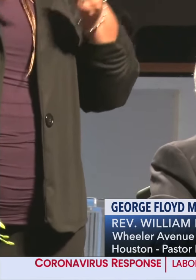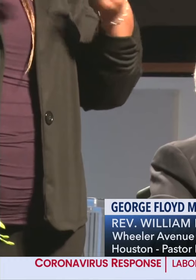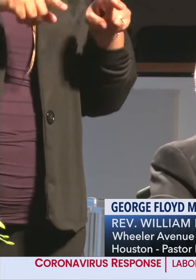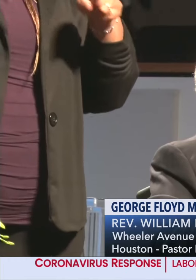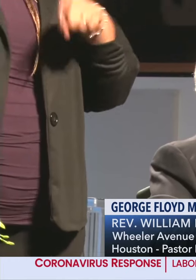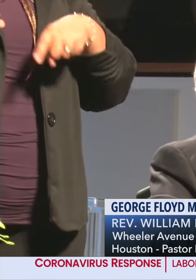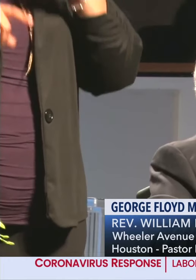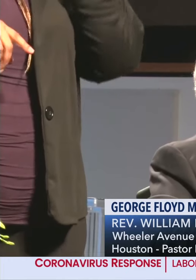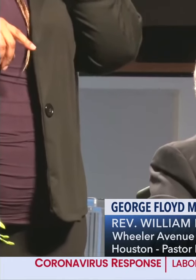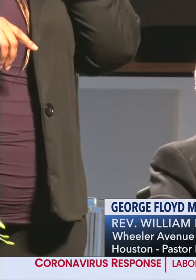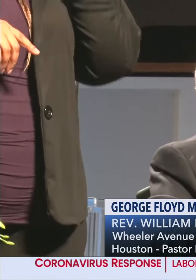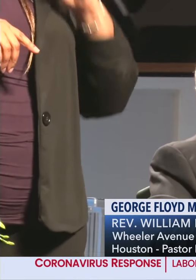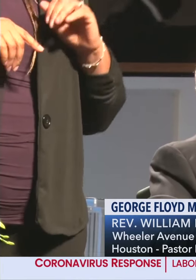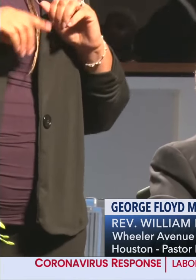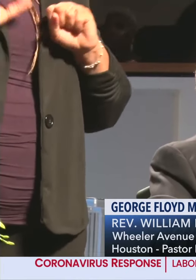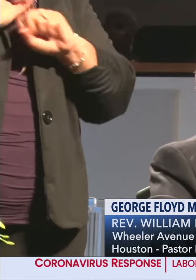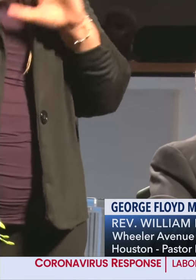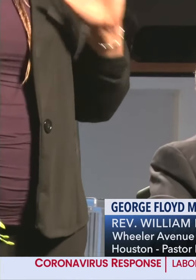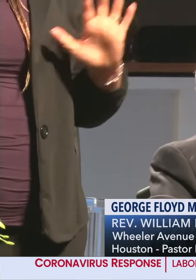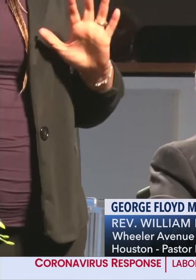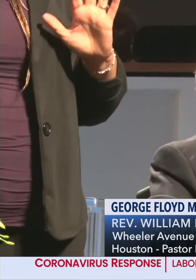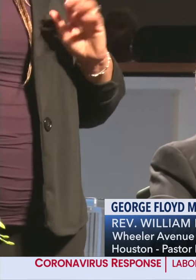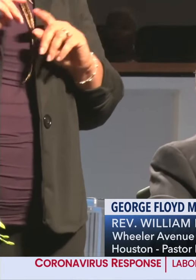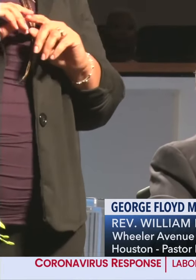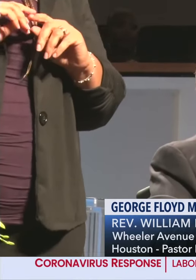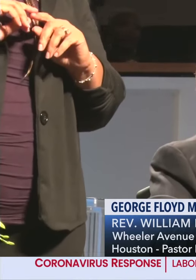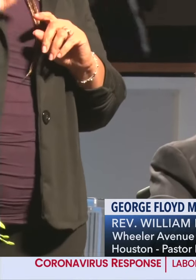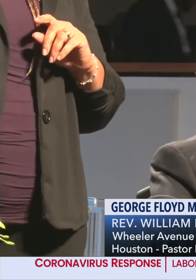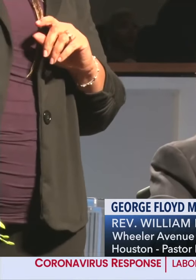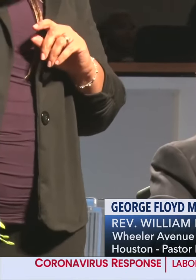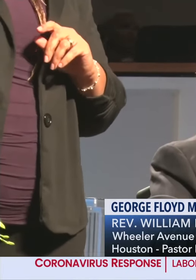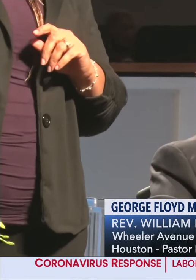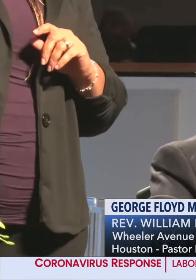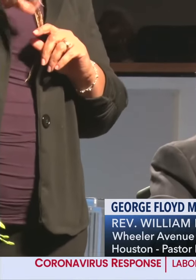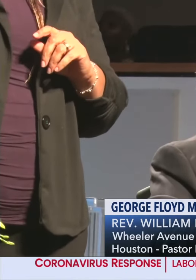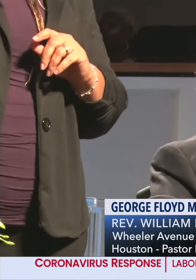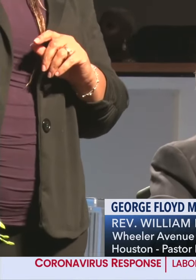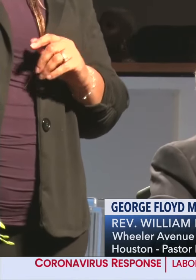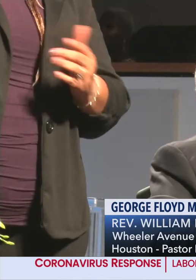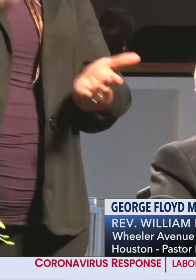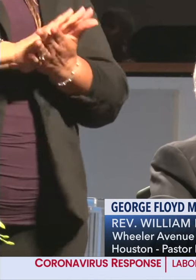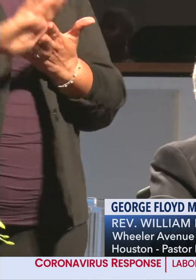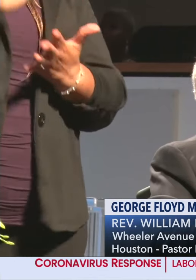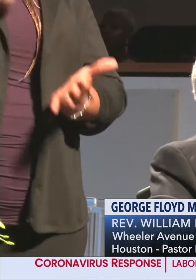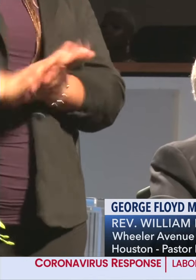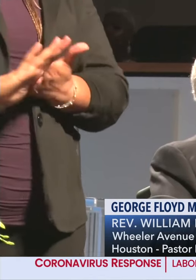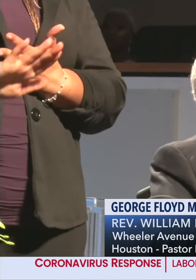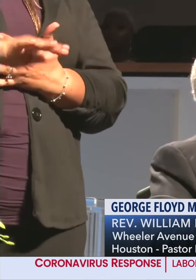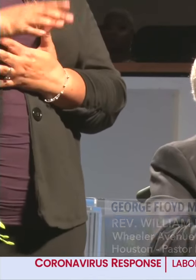Obviously, the first thing that we have to do is to clean out the White House.